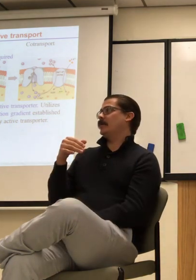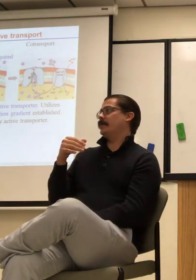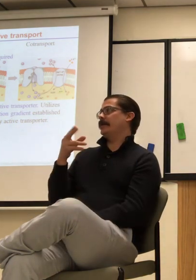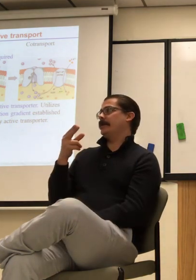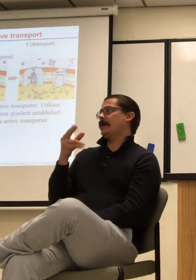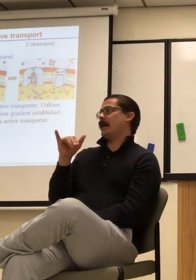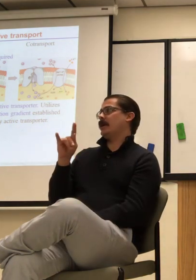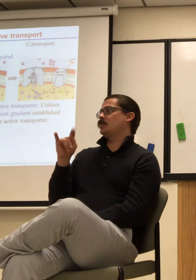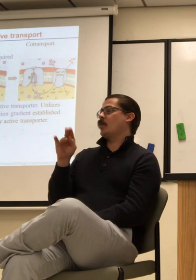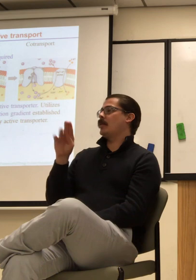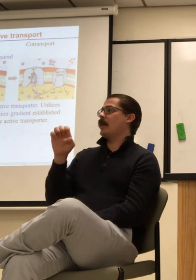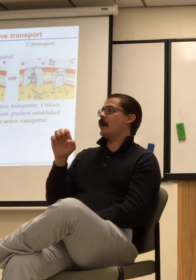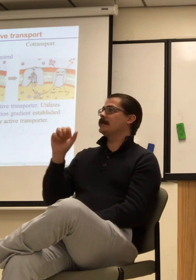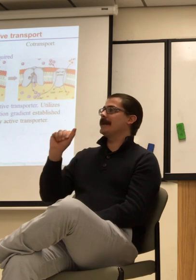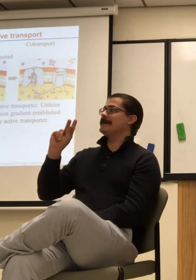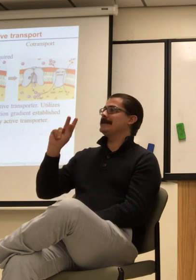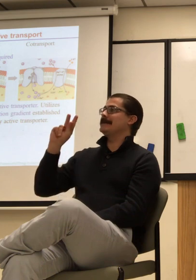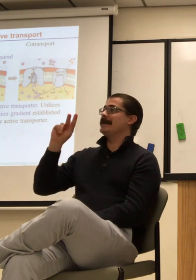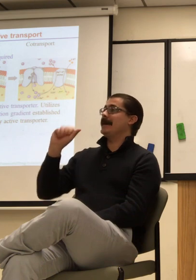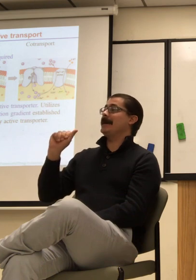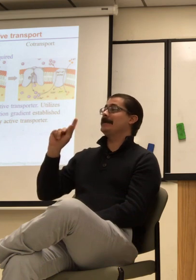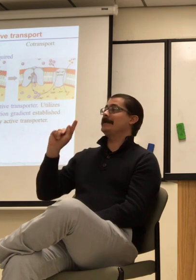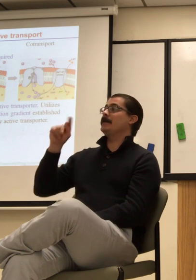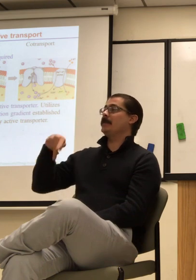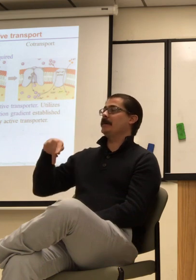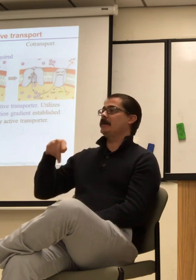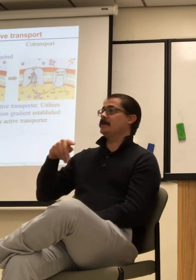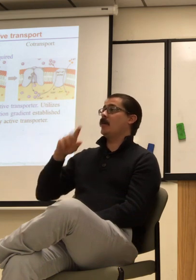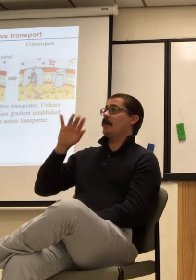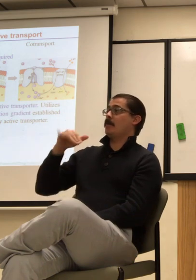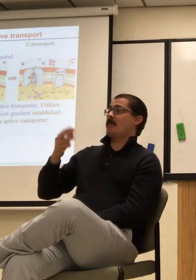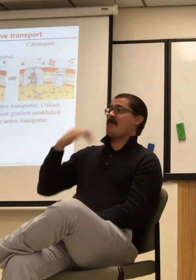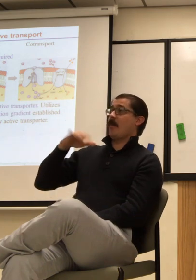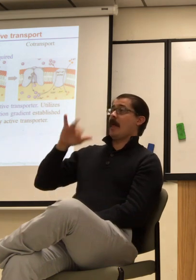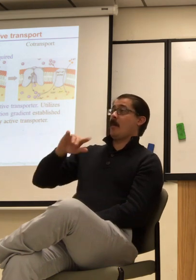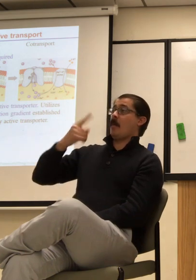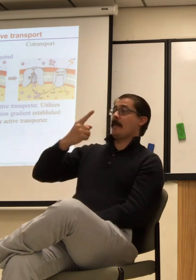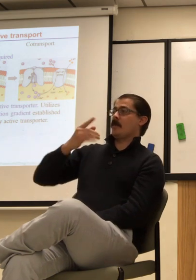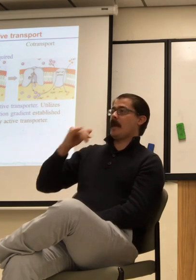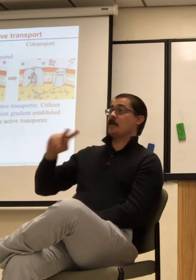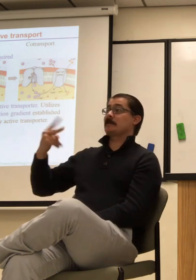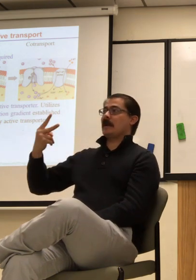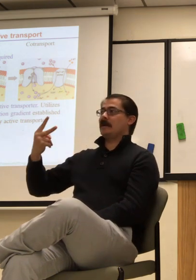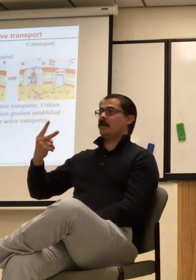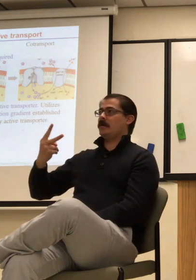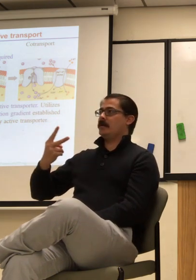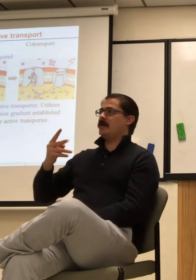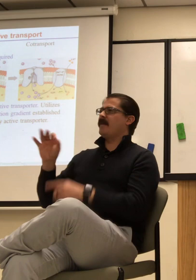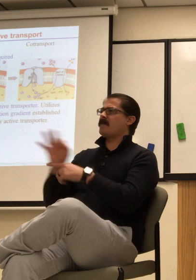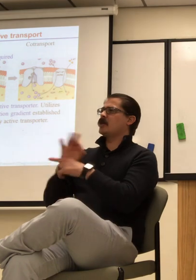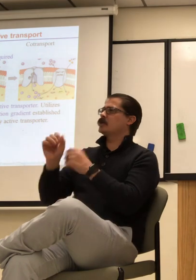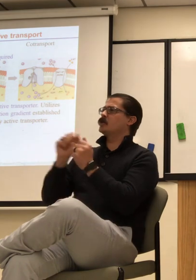one sign there. That means primary. So this is secondary. It works with the primary.